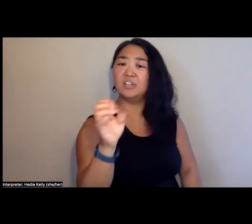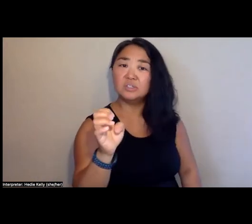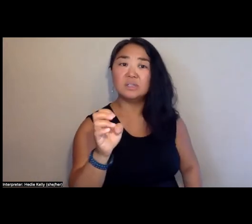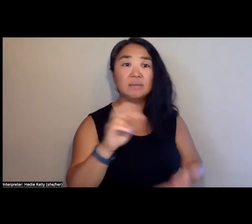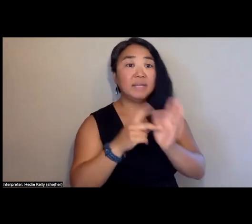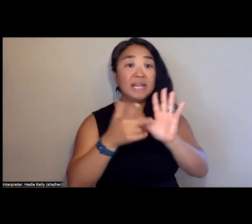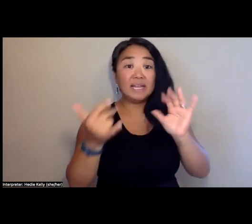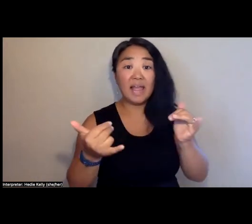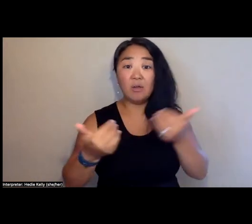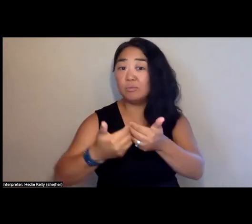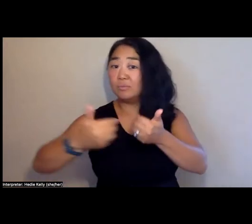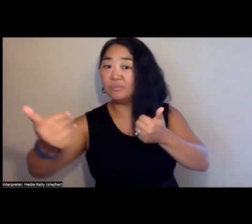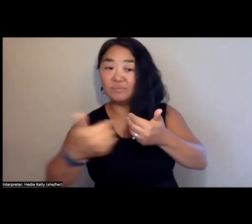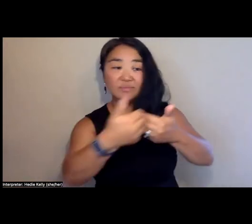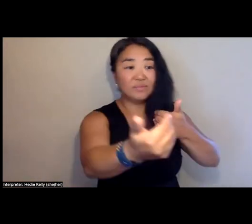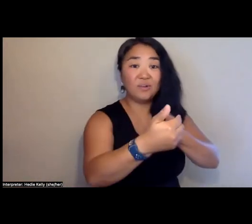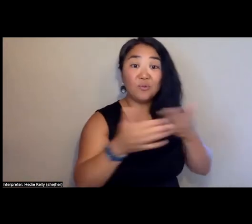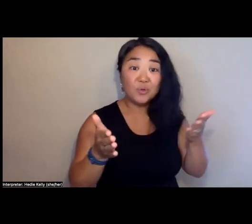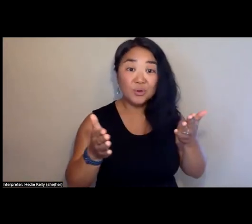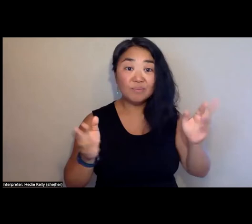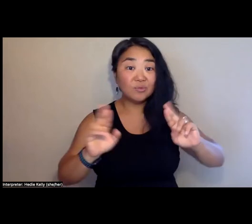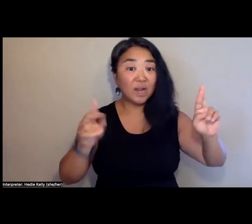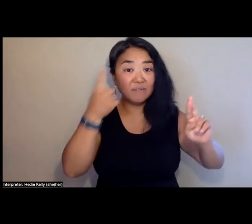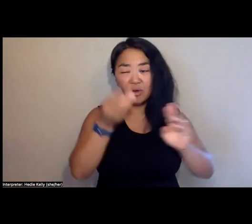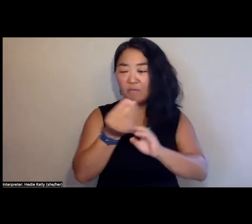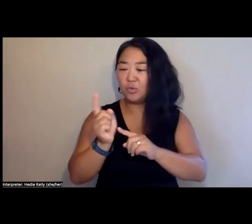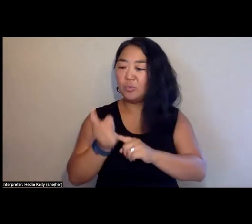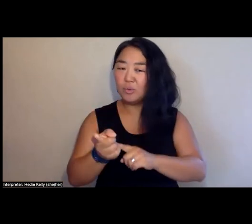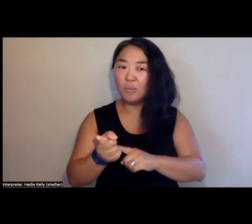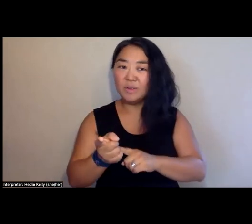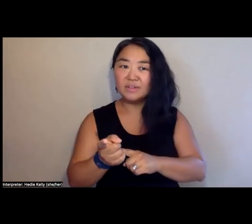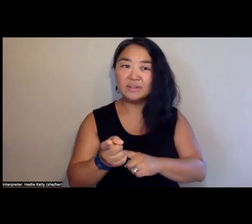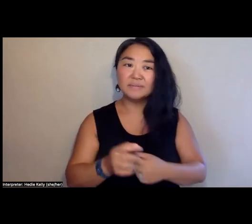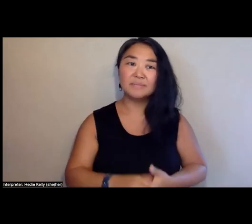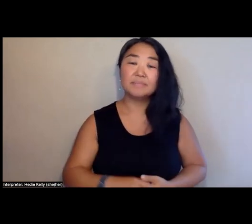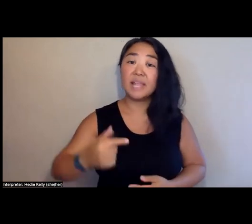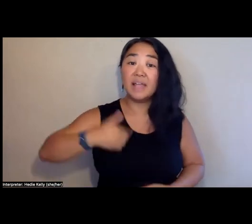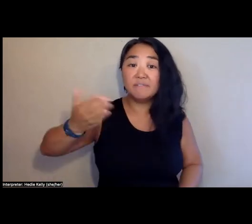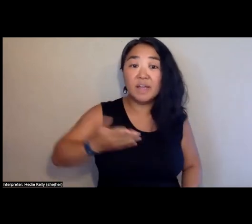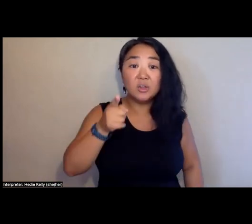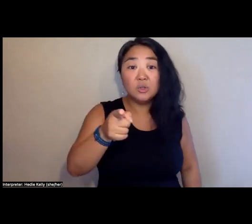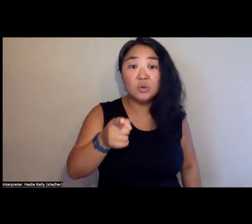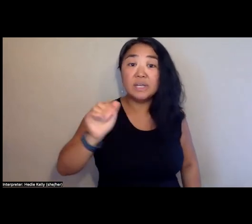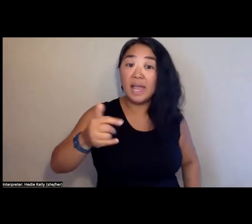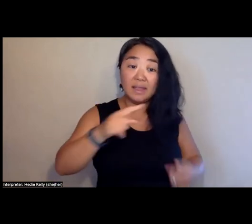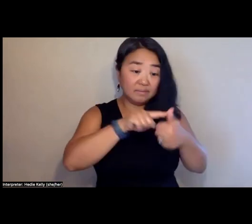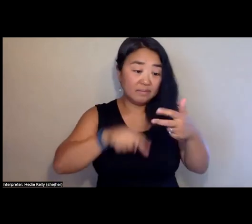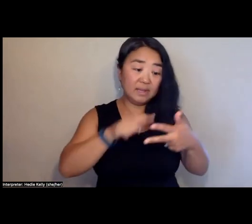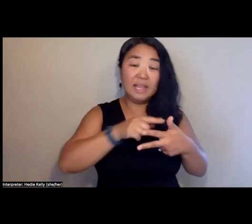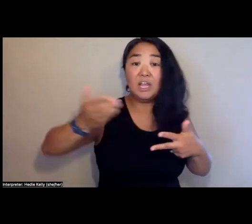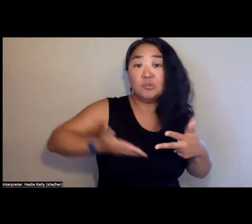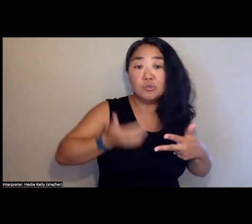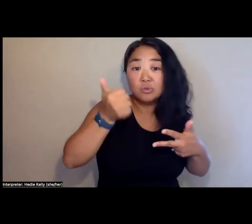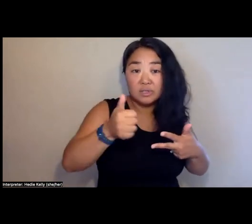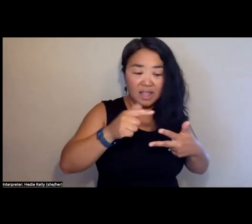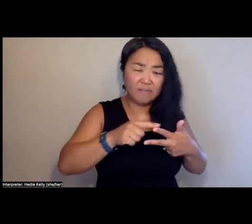some breakout rooms for a few moments. I'm gonna invite you to introduce yourself and talk about what draws